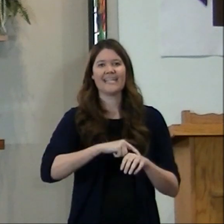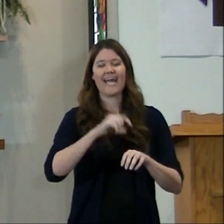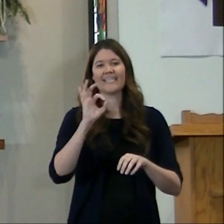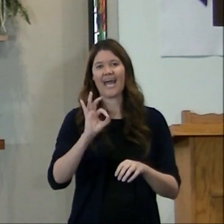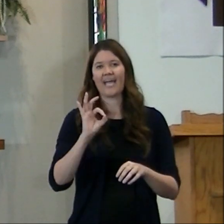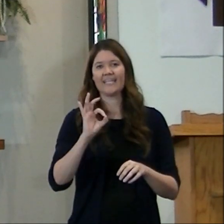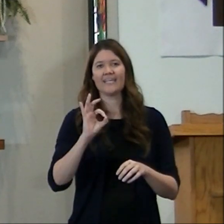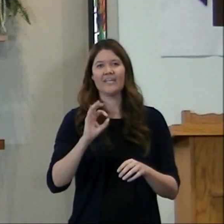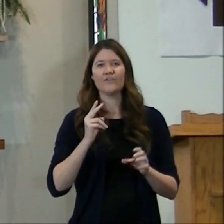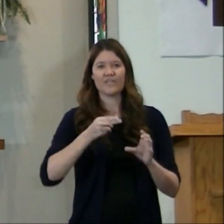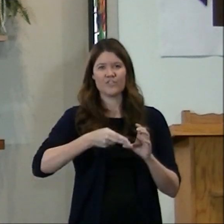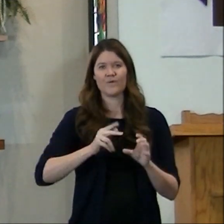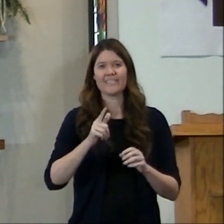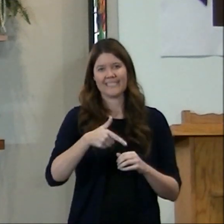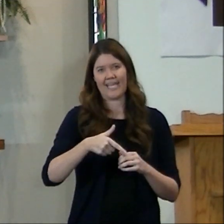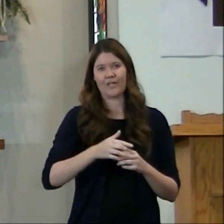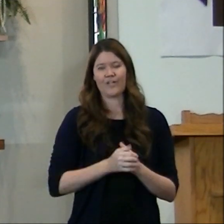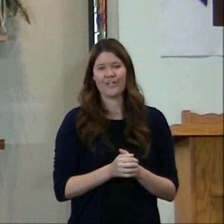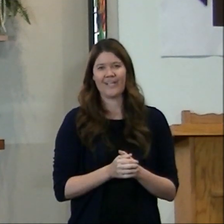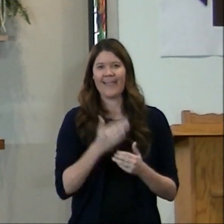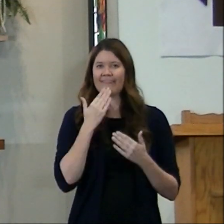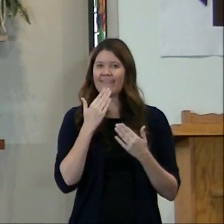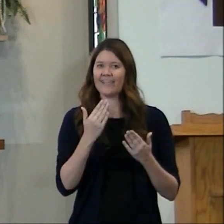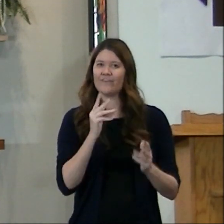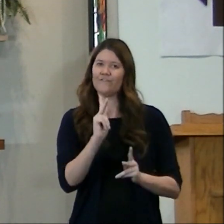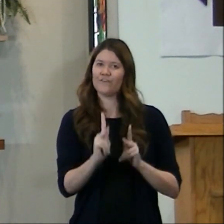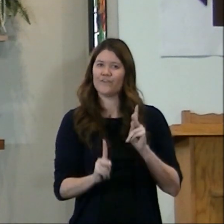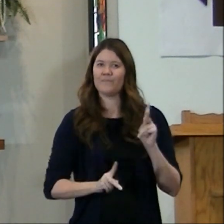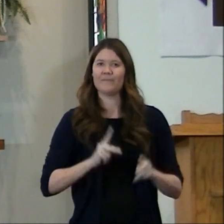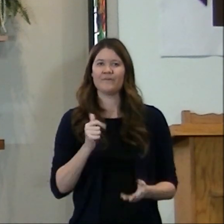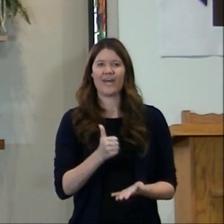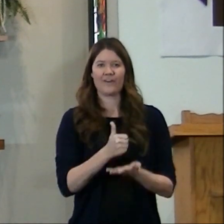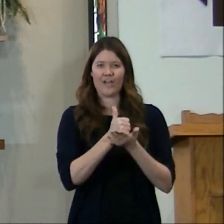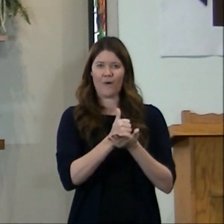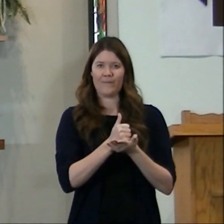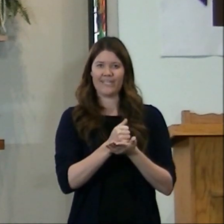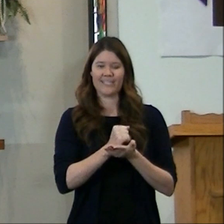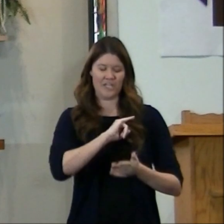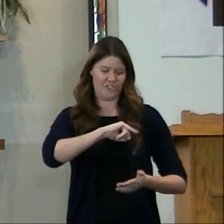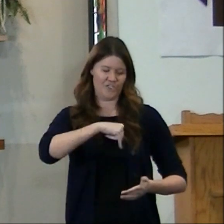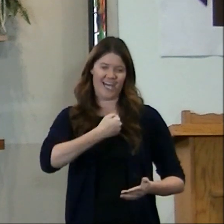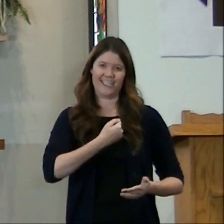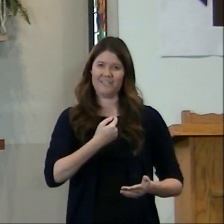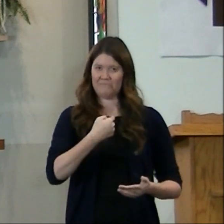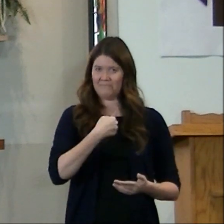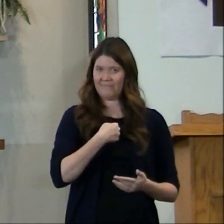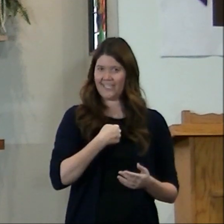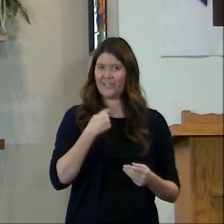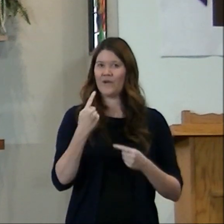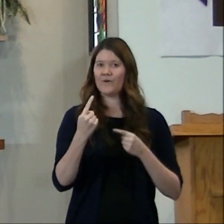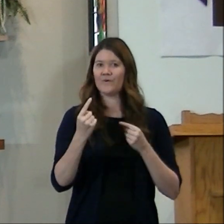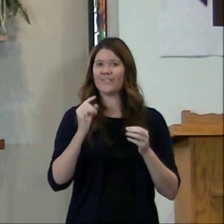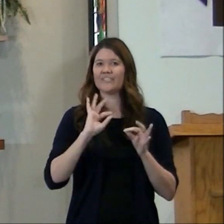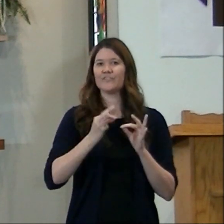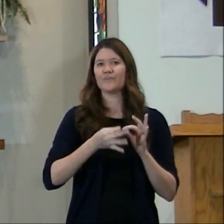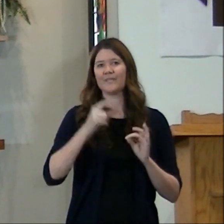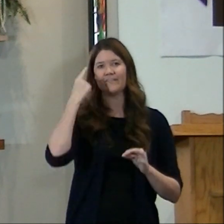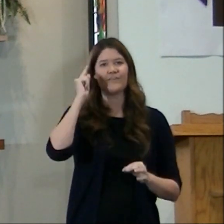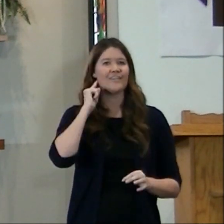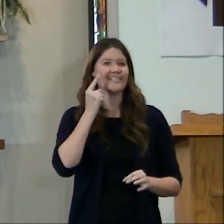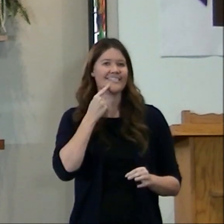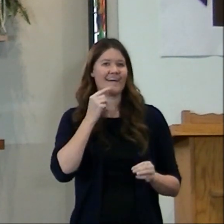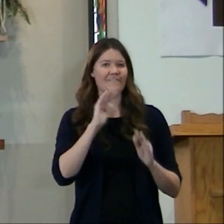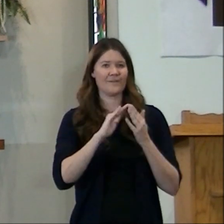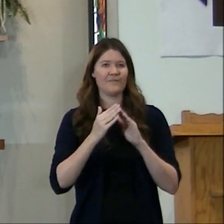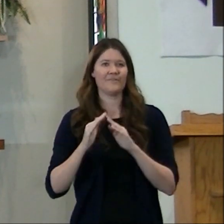I want to thank those who are assisting today, including Jackie McDuffie, who is signing for our deaf community,